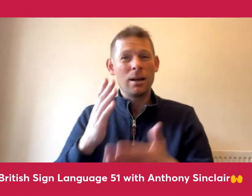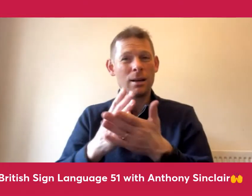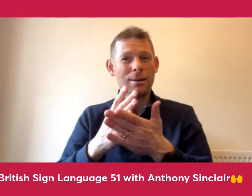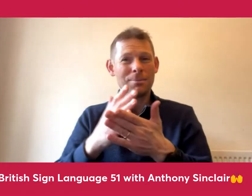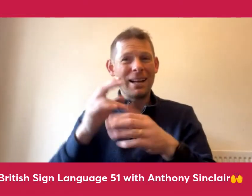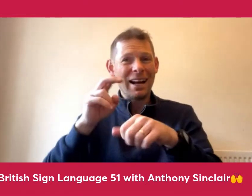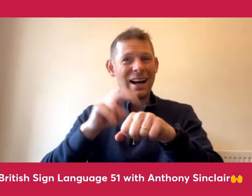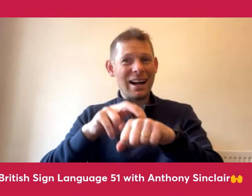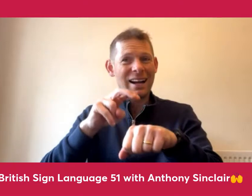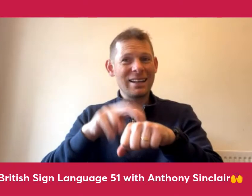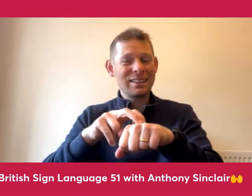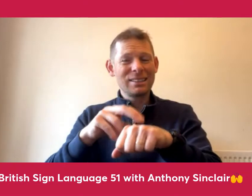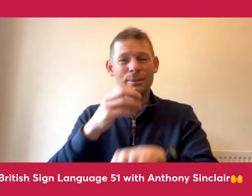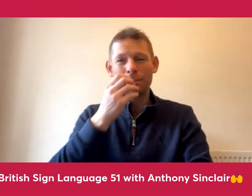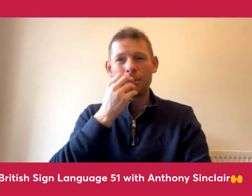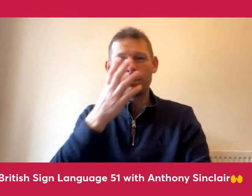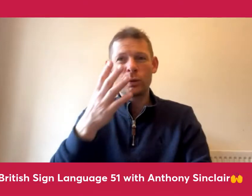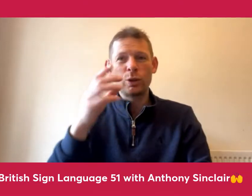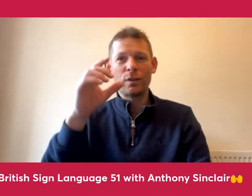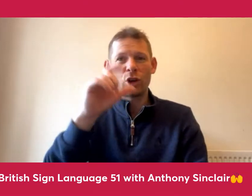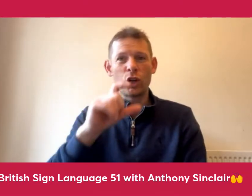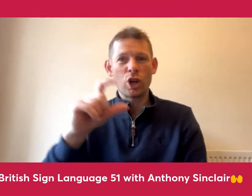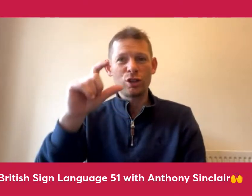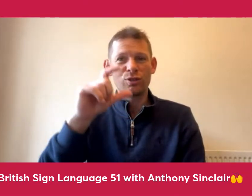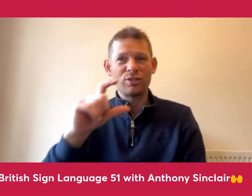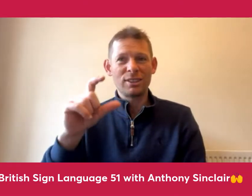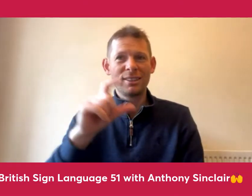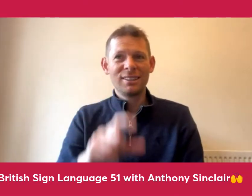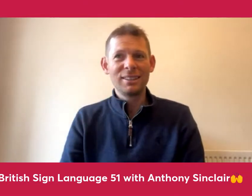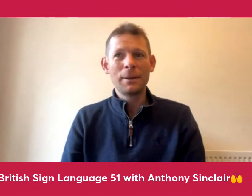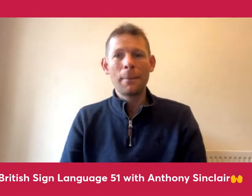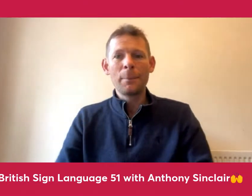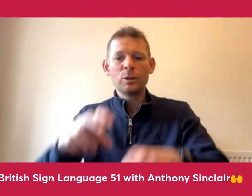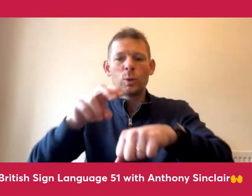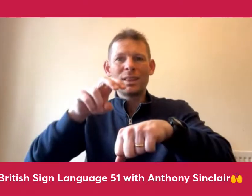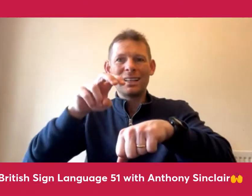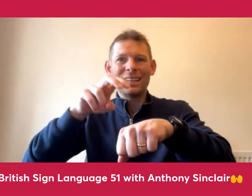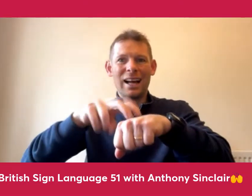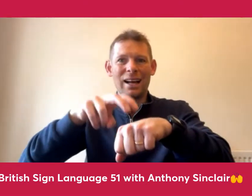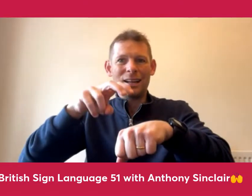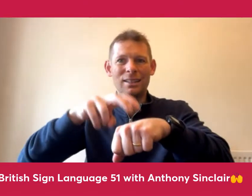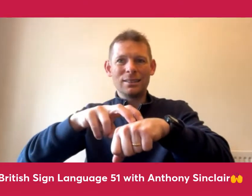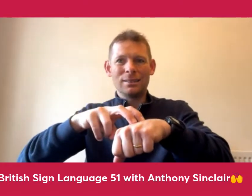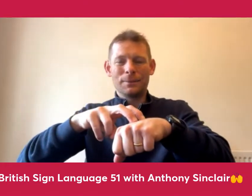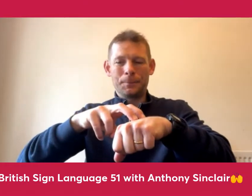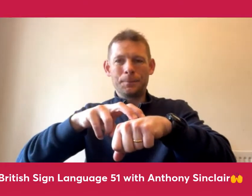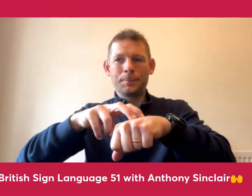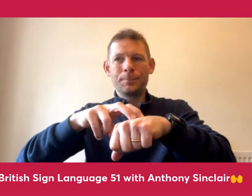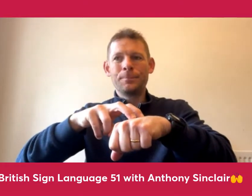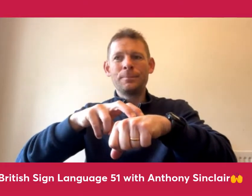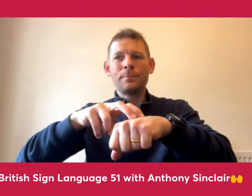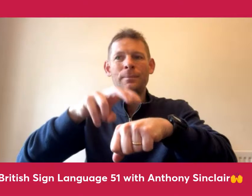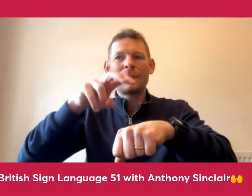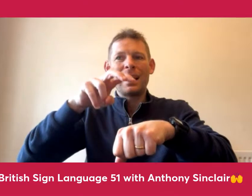Kellyanne, you're welcome to Ireland anytime. Come to Ireland. It is a beautiful country. So you're welcome. So that's a sign for Ireland.